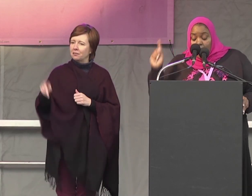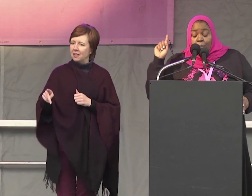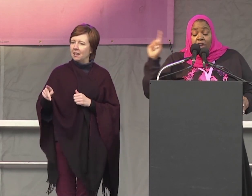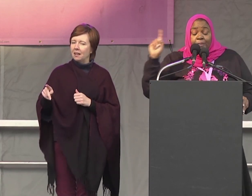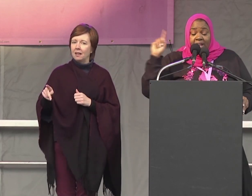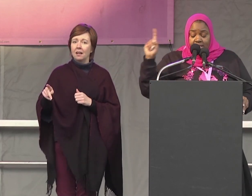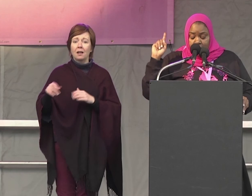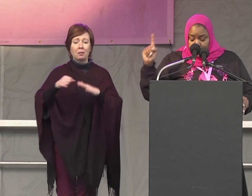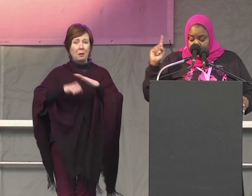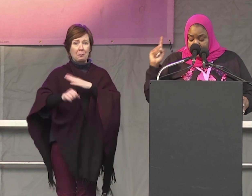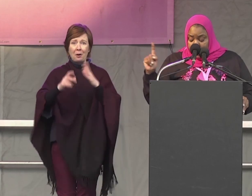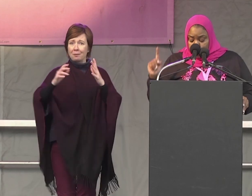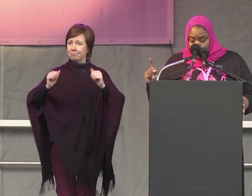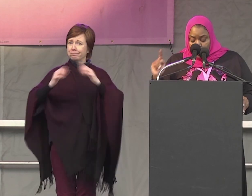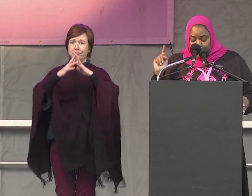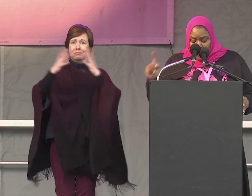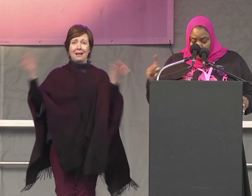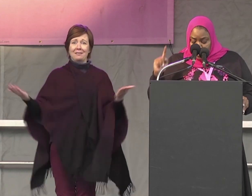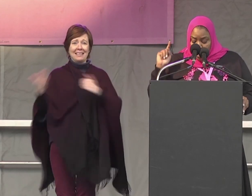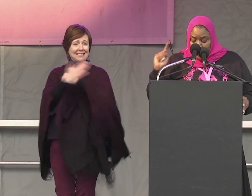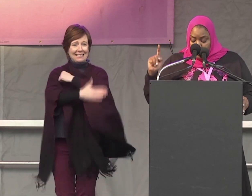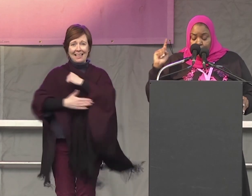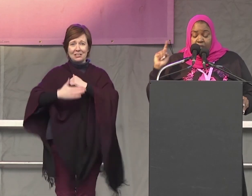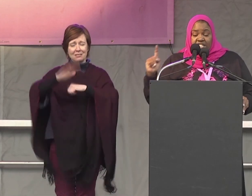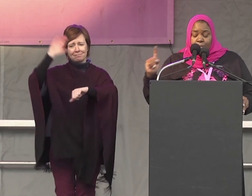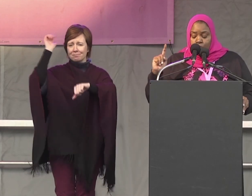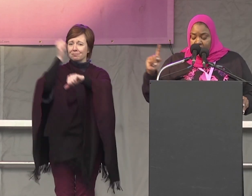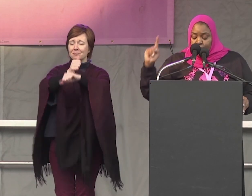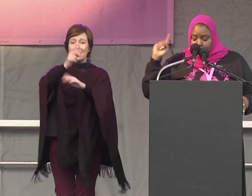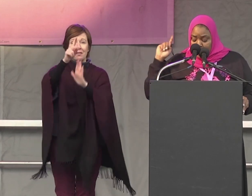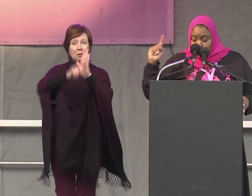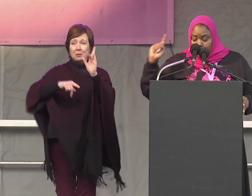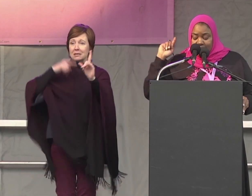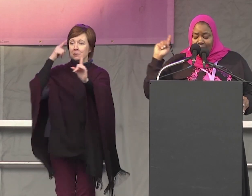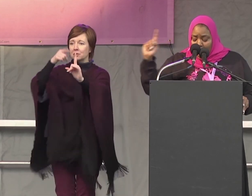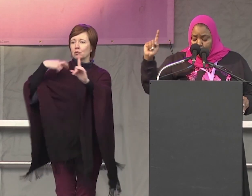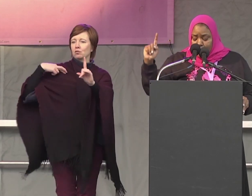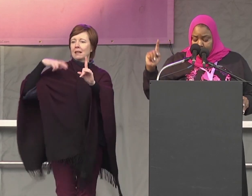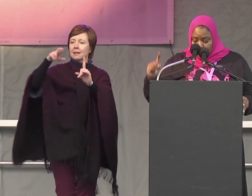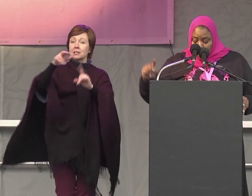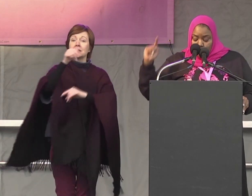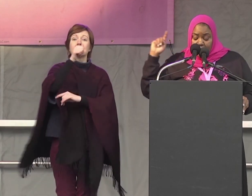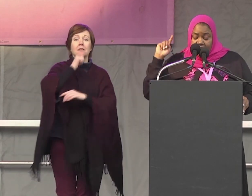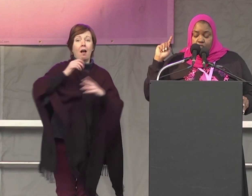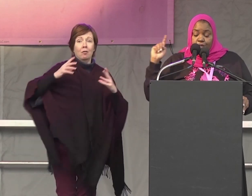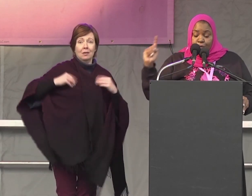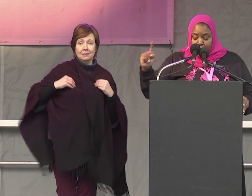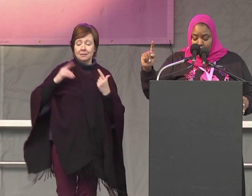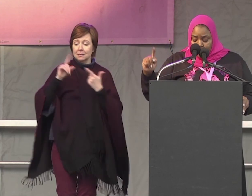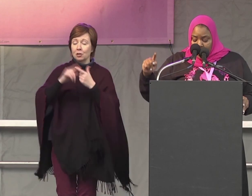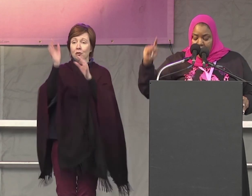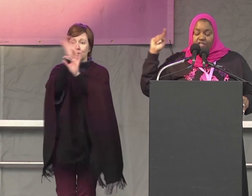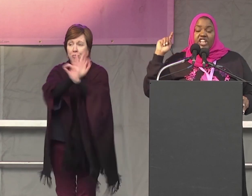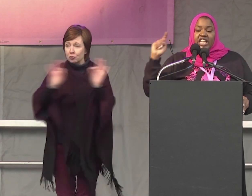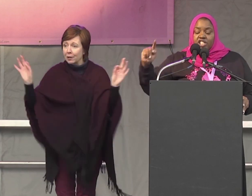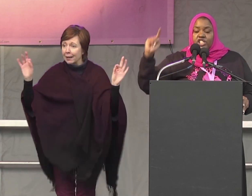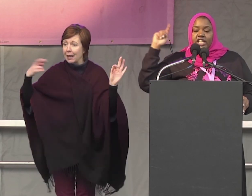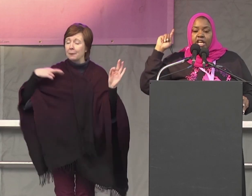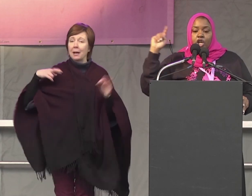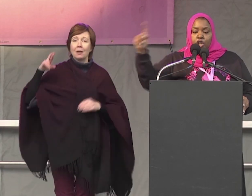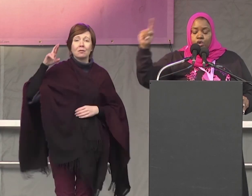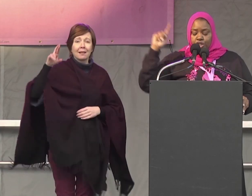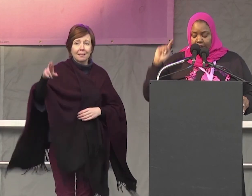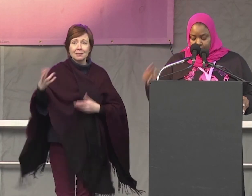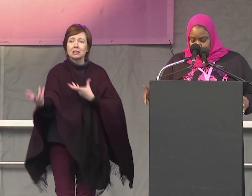Philadelphia, the birthplace of this nation, was founded upon the principles of religious tolerance, religious freedom, and